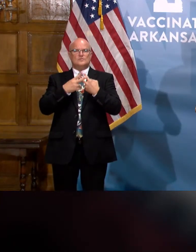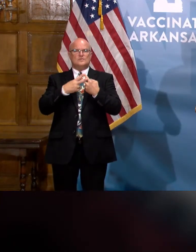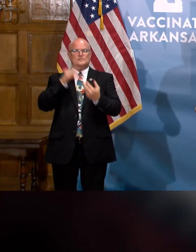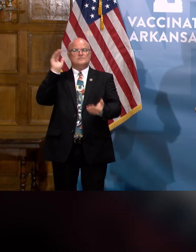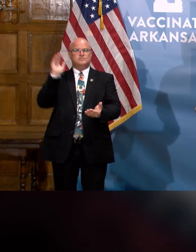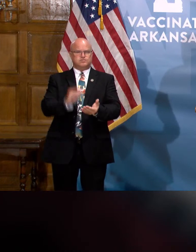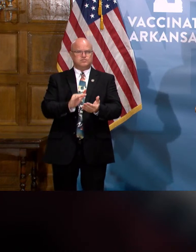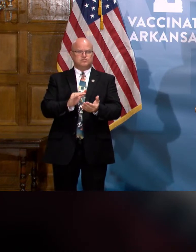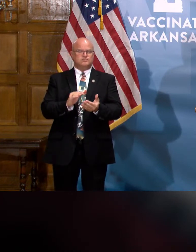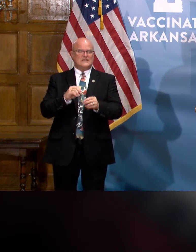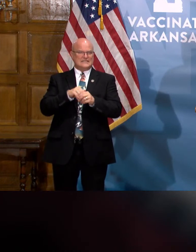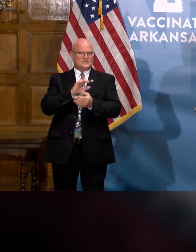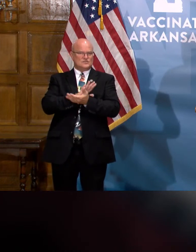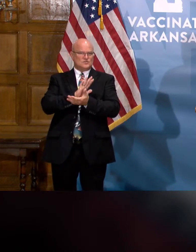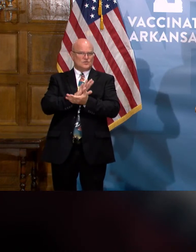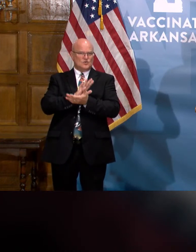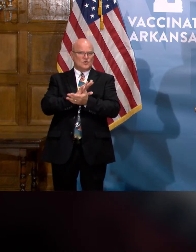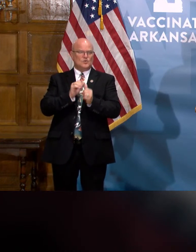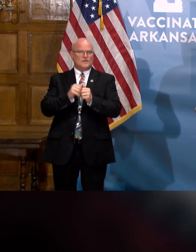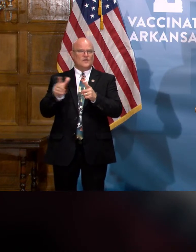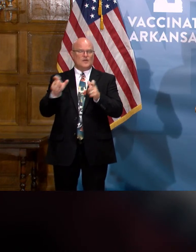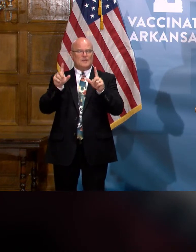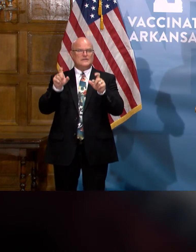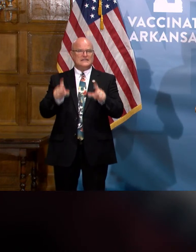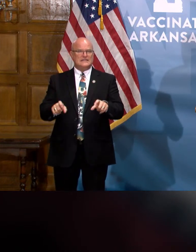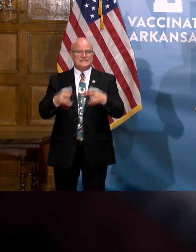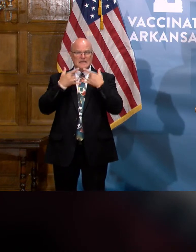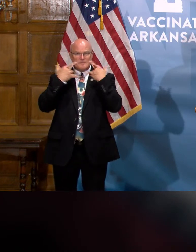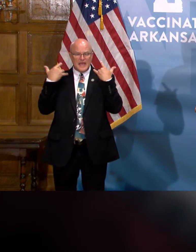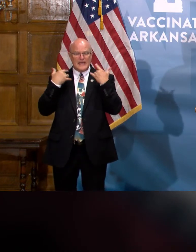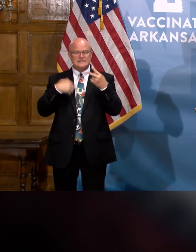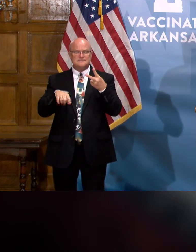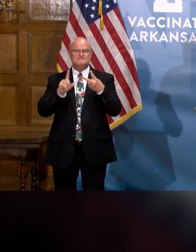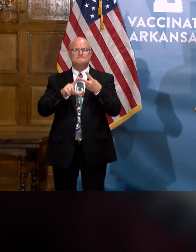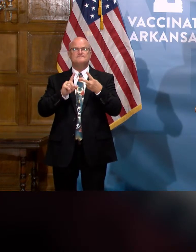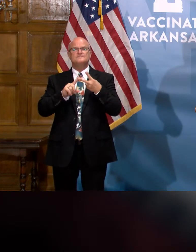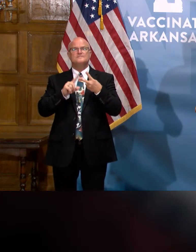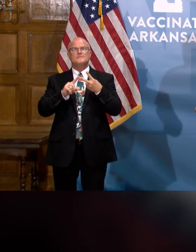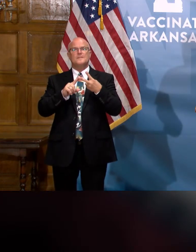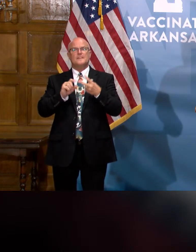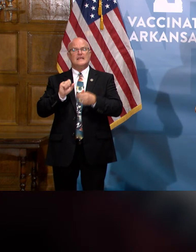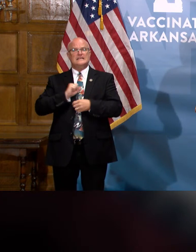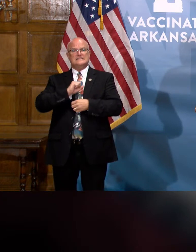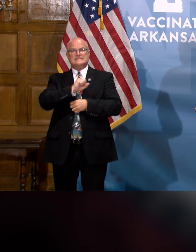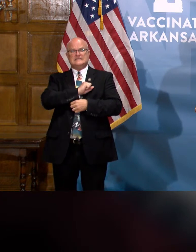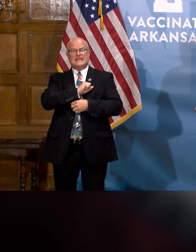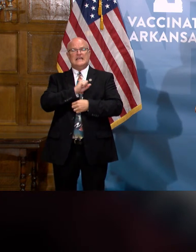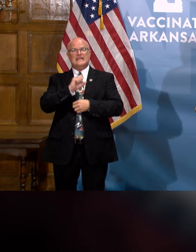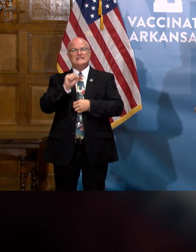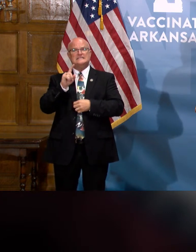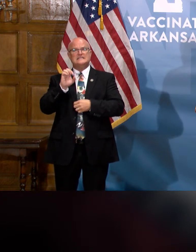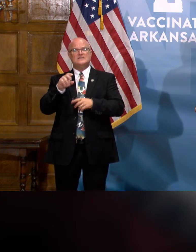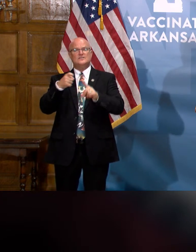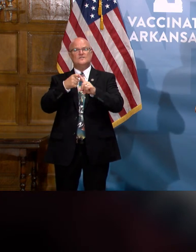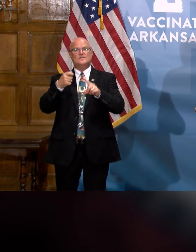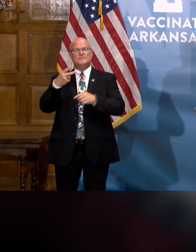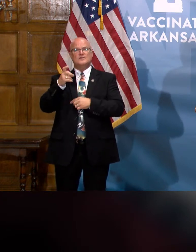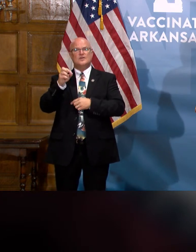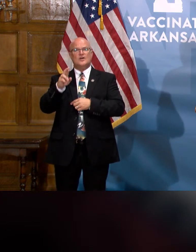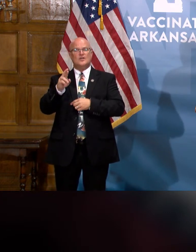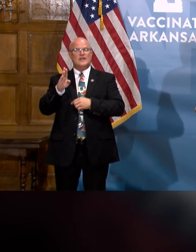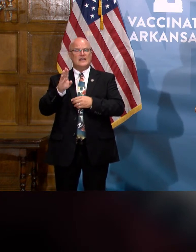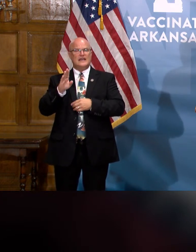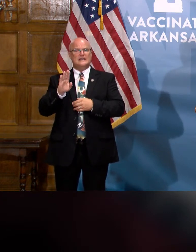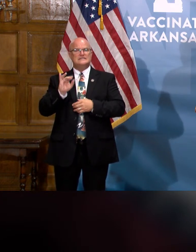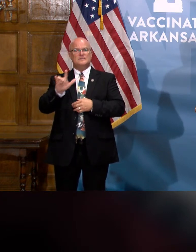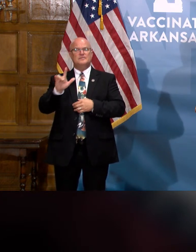to continue going to school with the rapid test and mask. And then my second one is State Senator Trent Garner announced yesterday he's filing a bill for employees